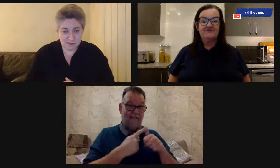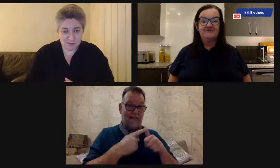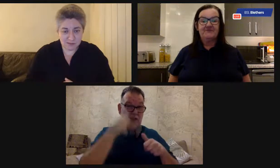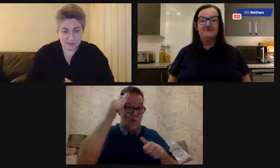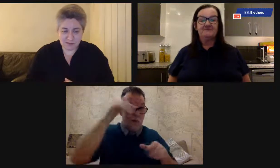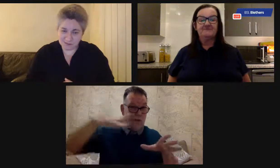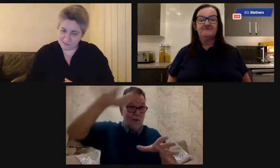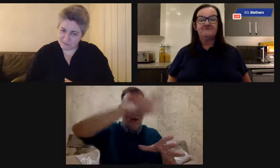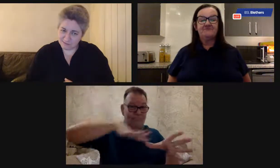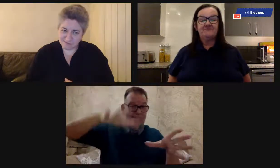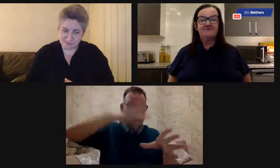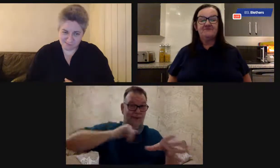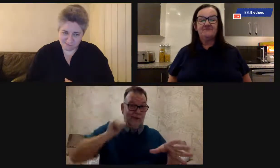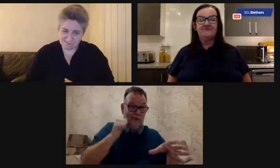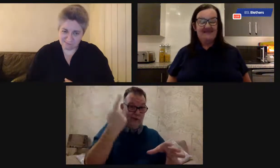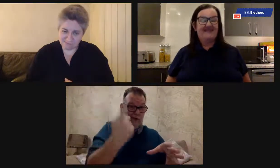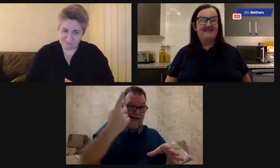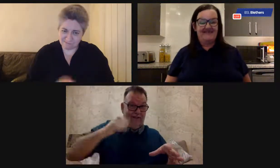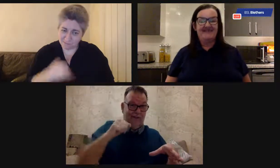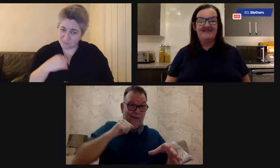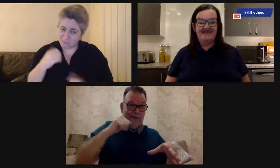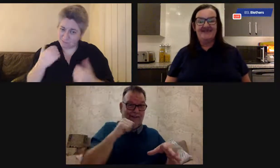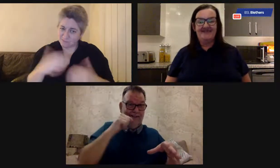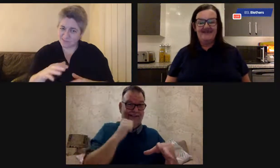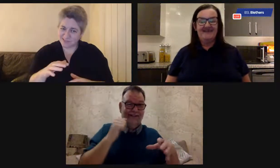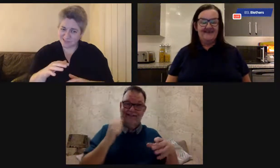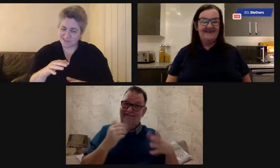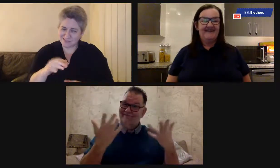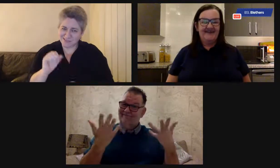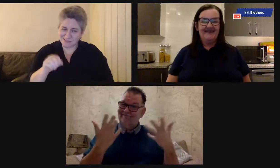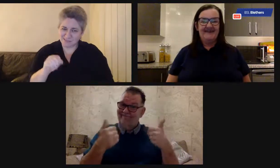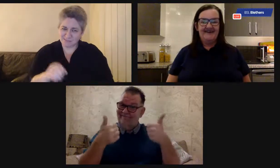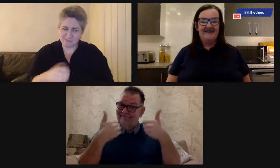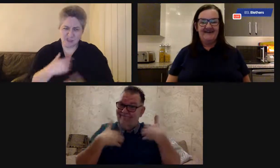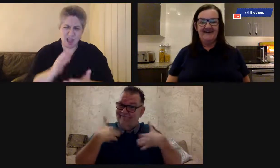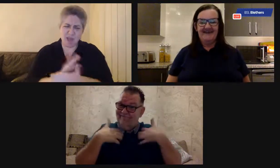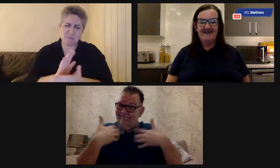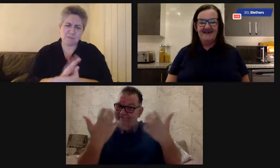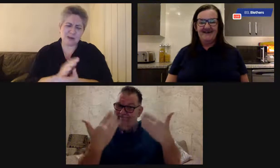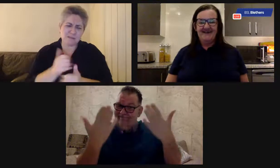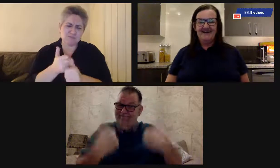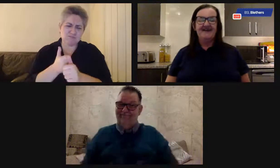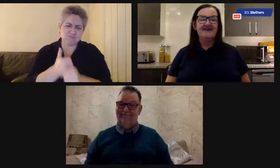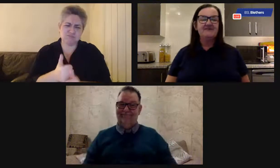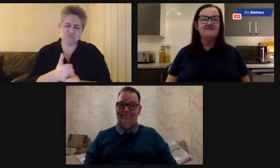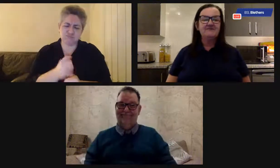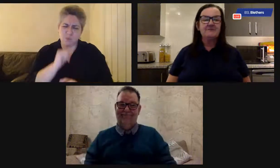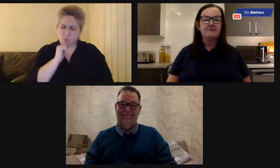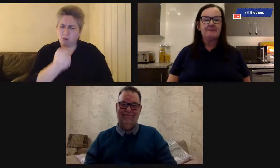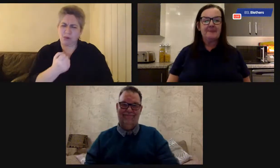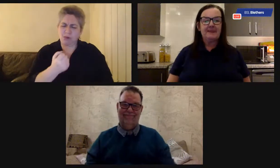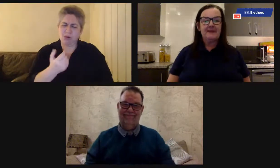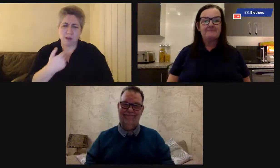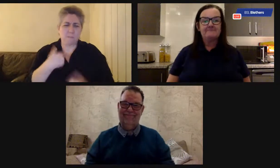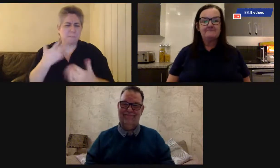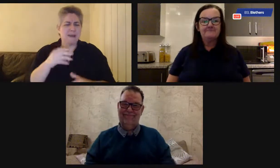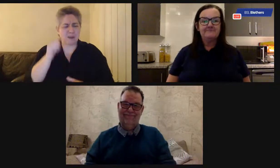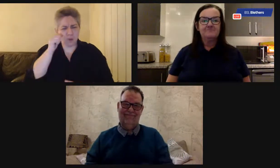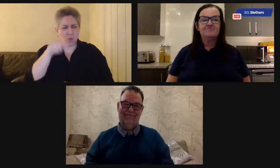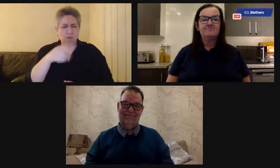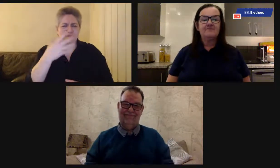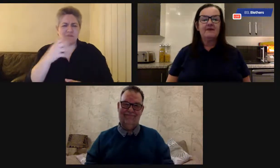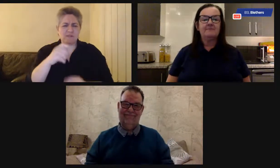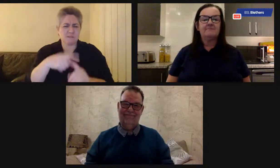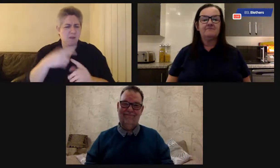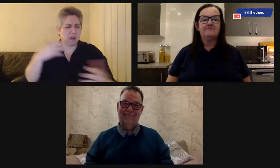people's mind. You're absolutely right, Avro. Avro knows a lots of people in Scotland. You've got lots of networks. Oh,